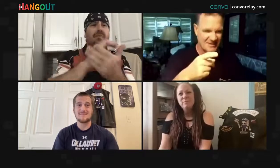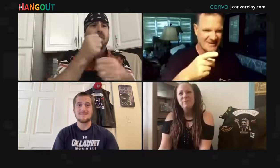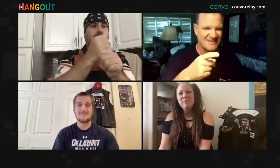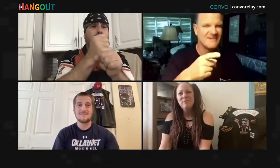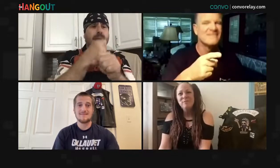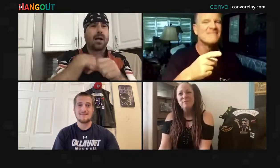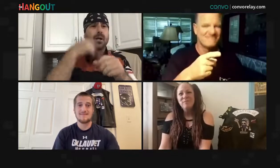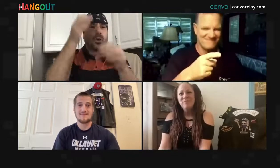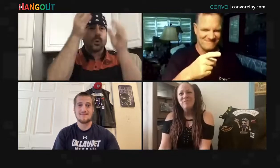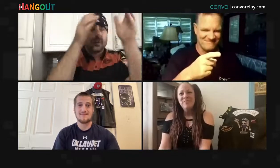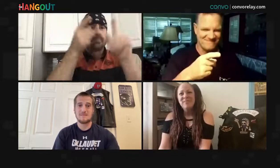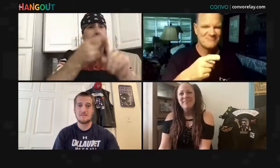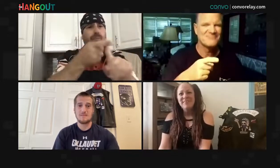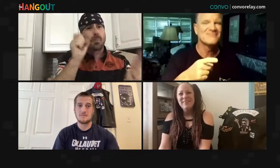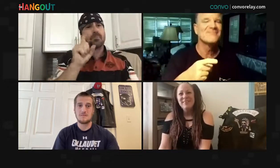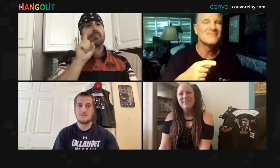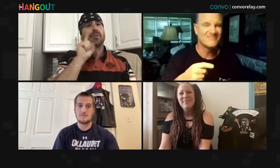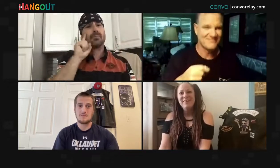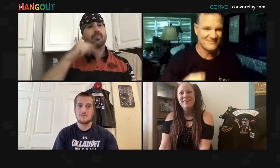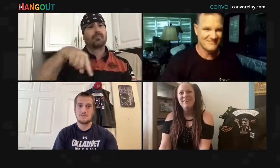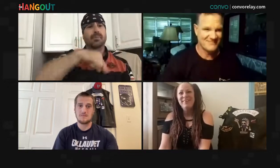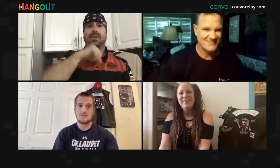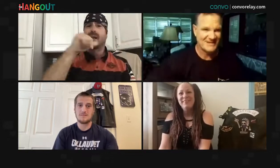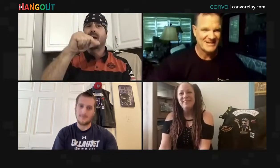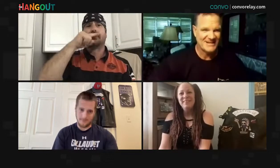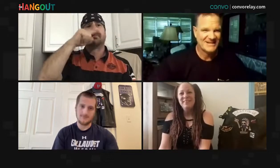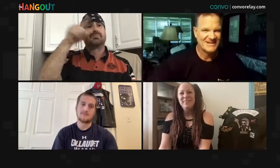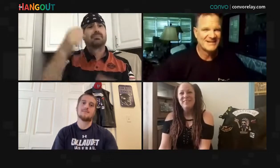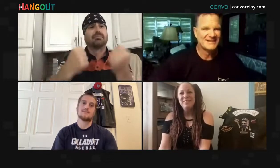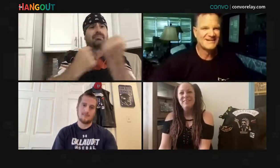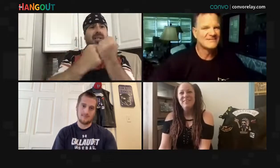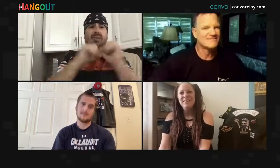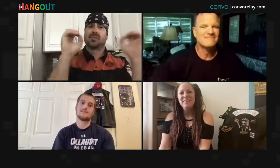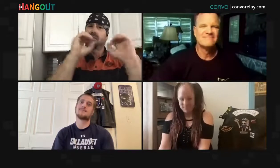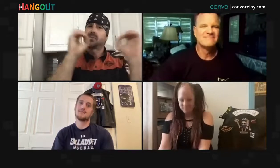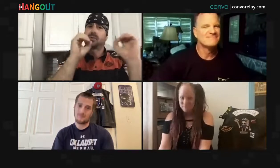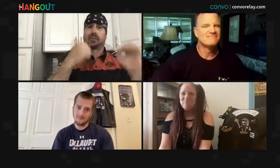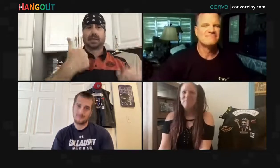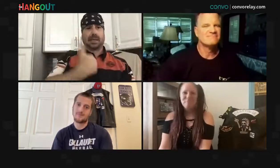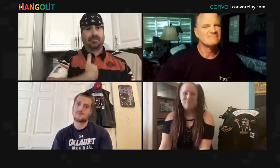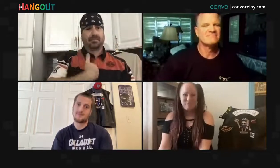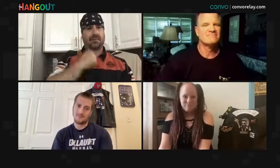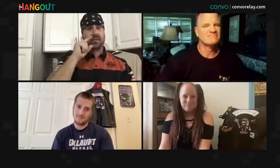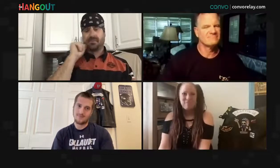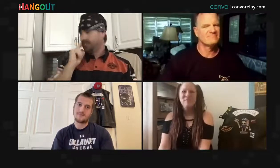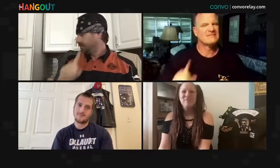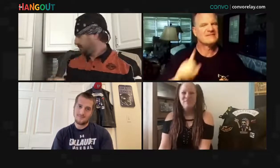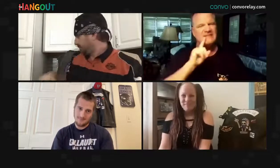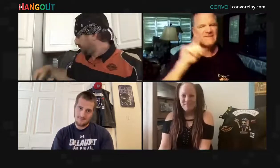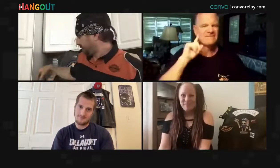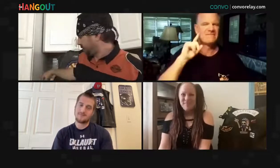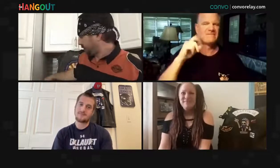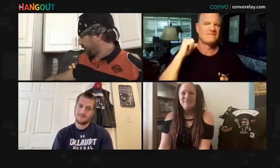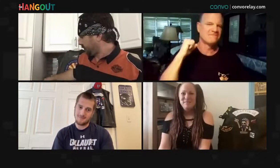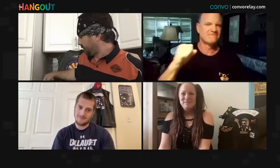is Les here, patches that my wife made and had some ideas from the deaf group, no hearing